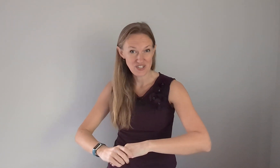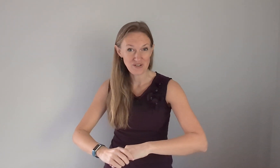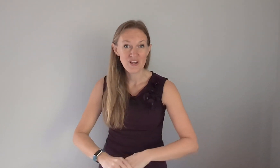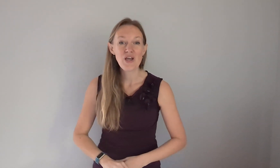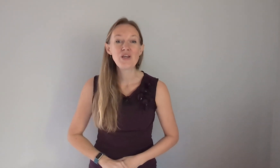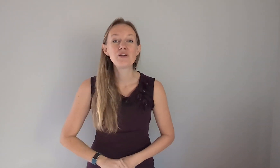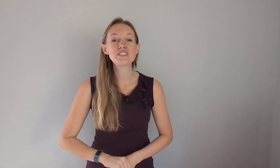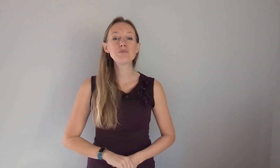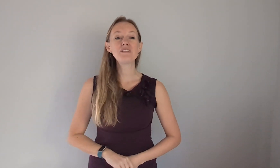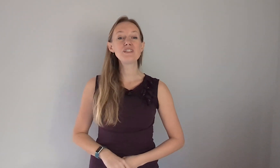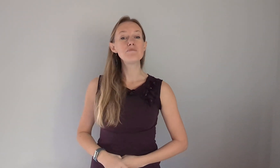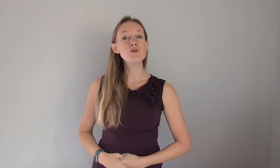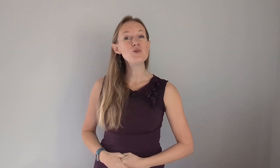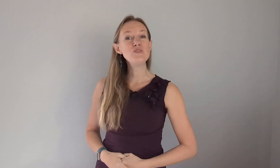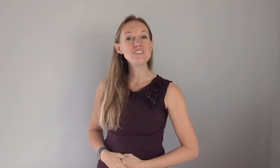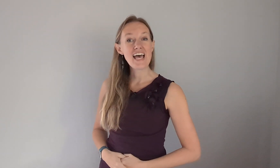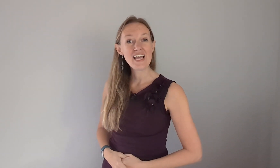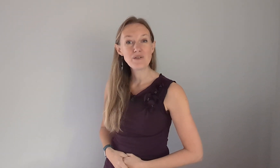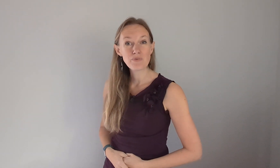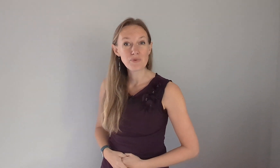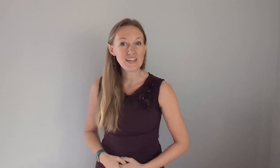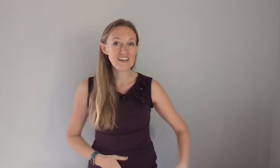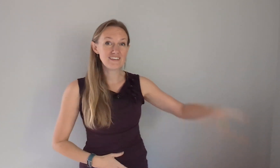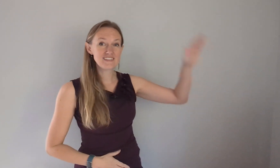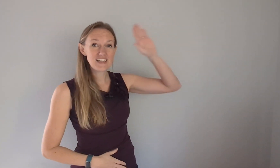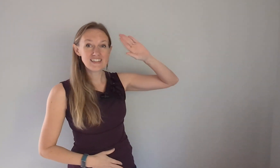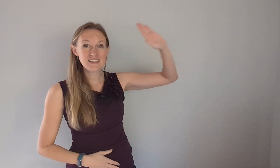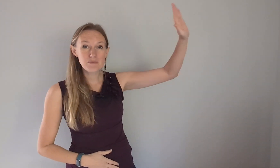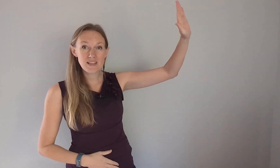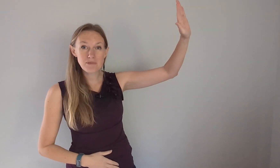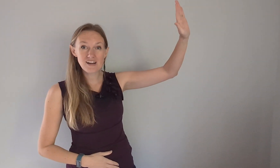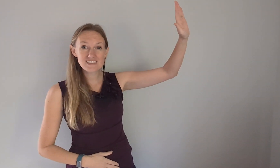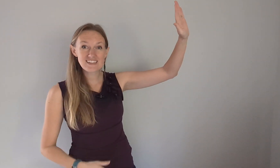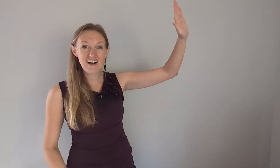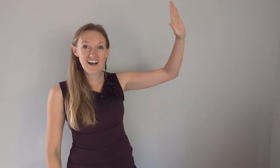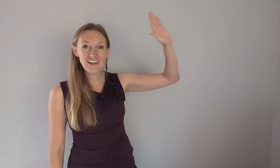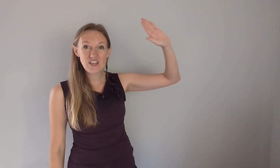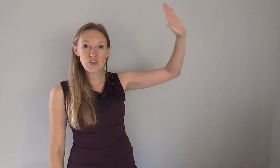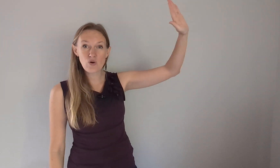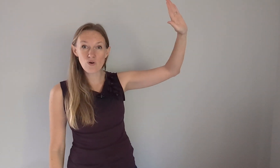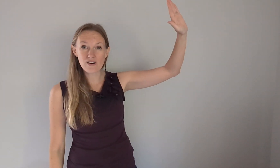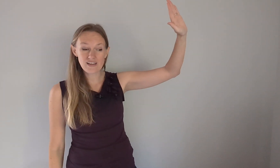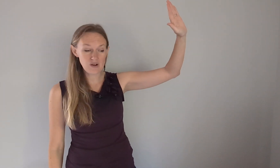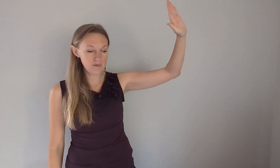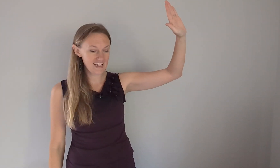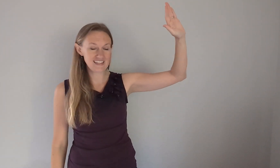2. Your spirit moves and breathes. Okay, something that belongs to God, your. Okay, open hand like